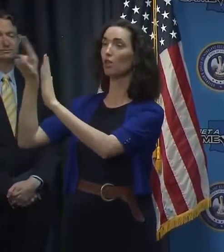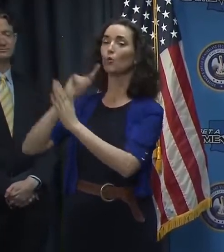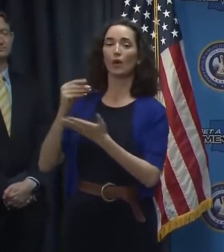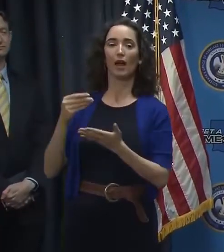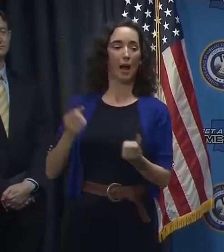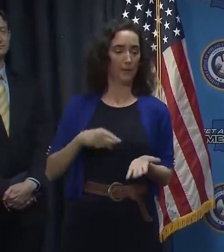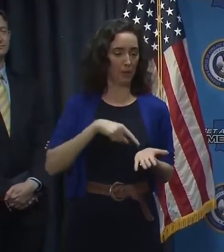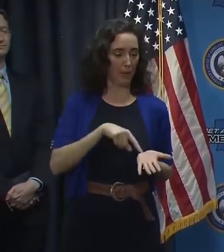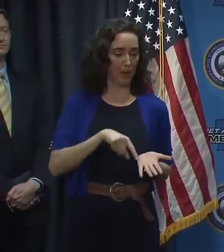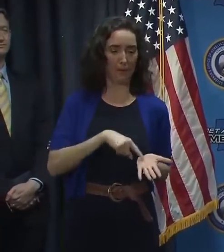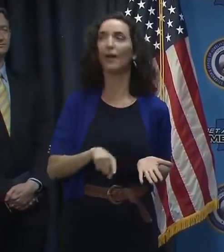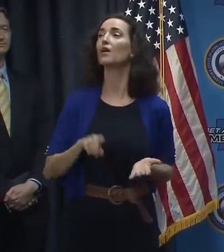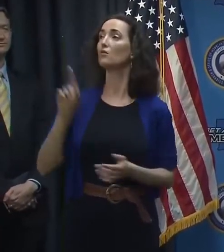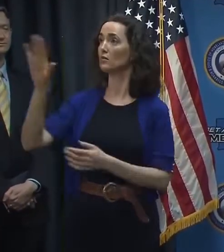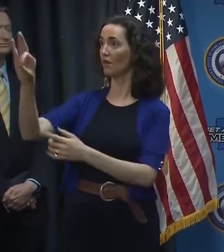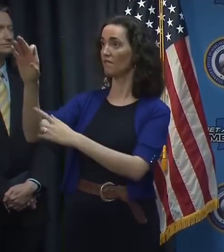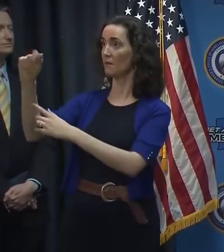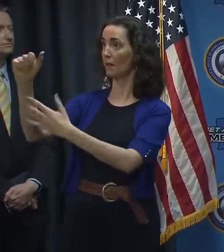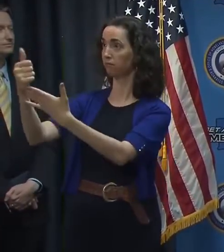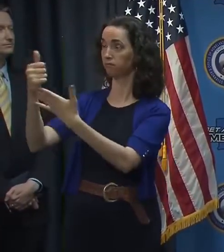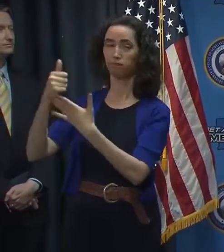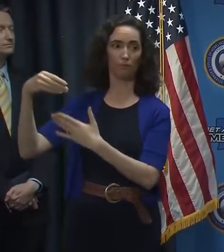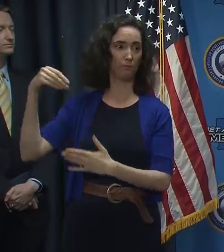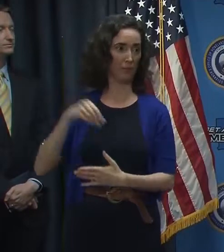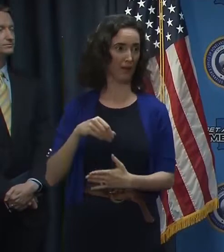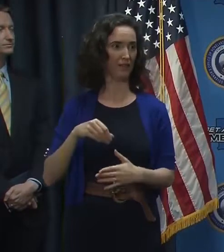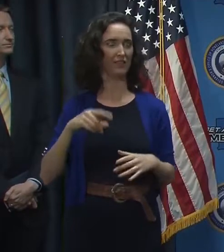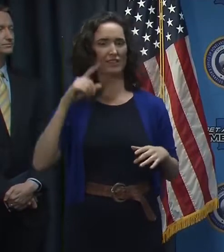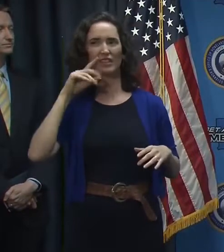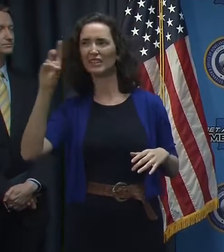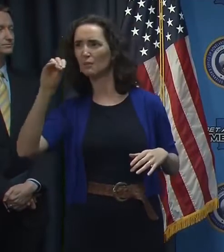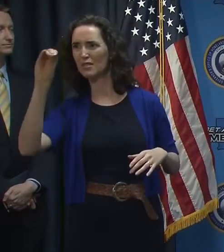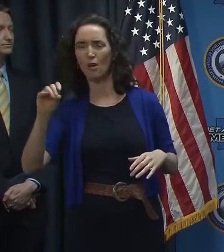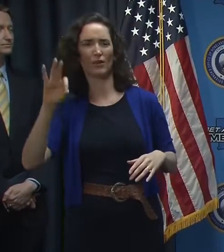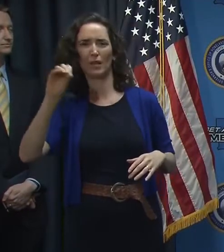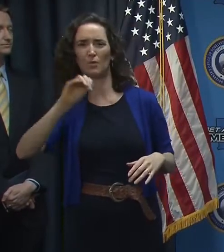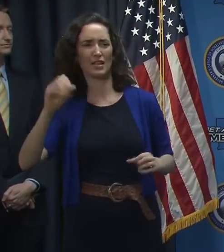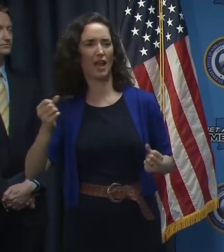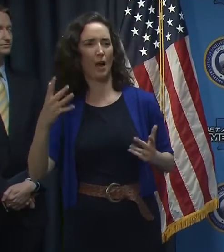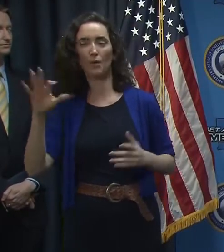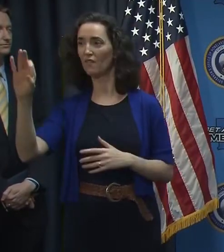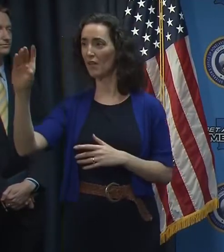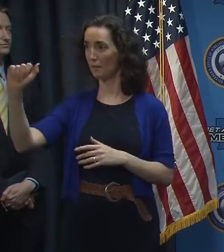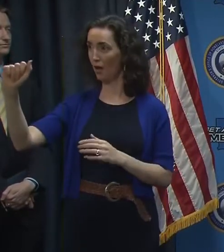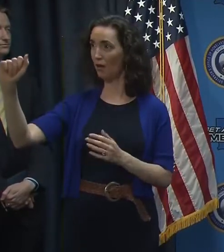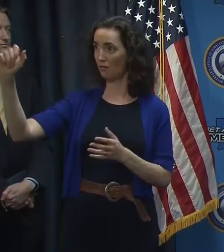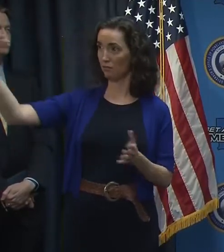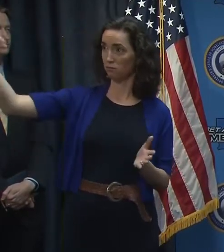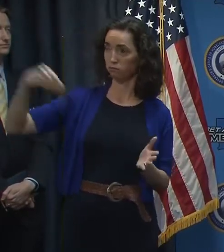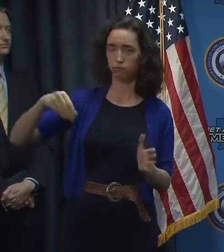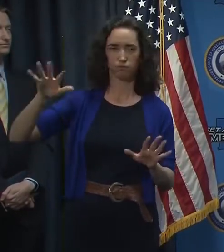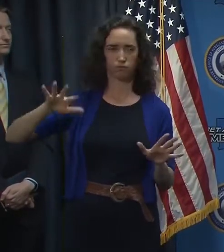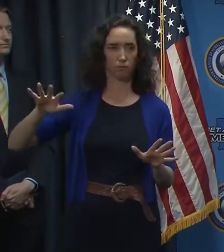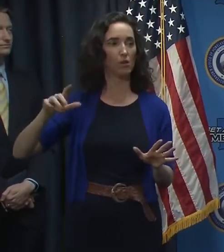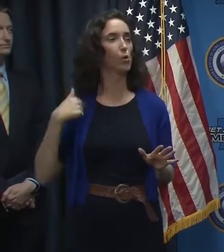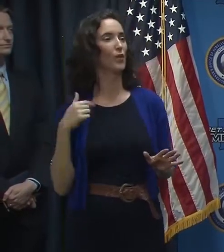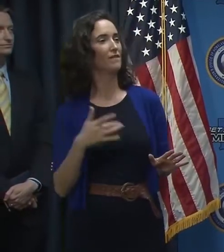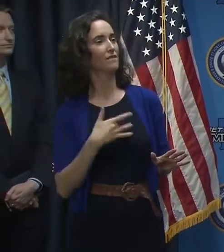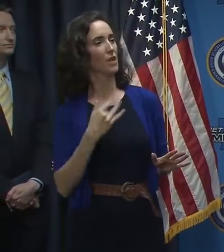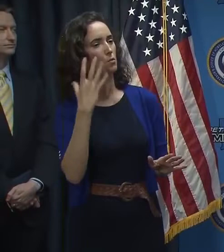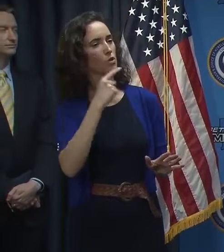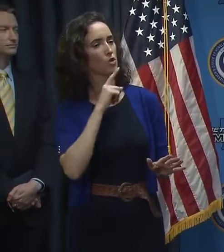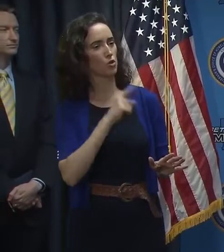75% level or the 90% level, and that depends on the total amount of expenditures that are approved by FEMA from the state. We feel pretty